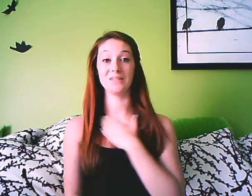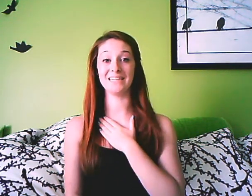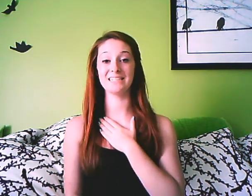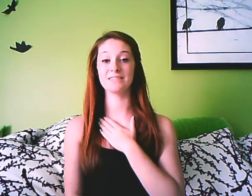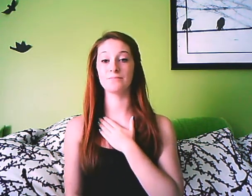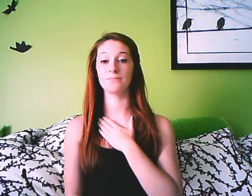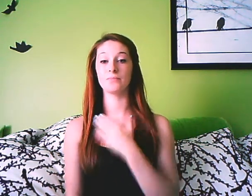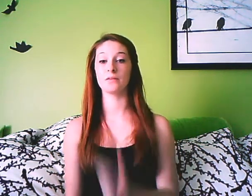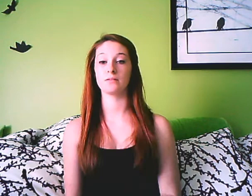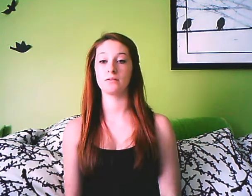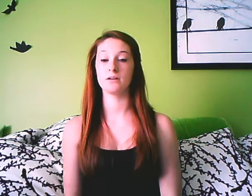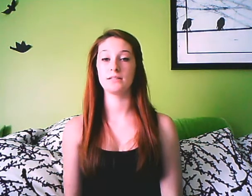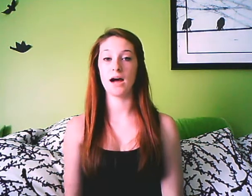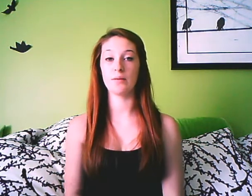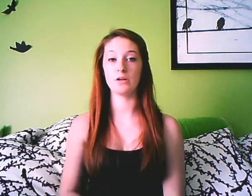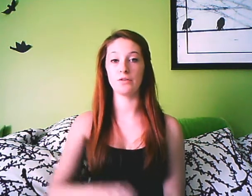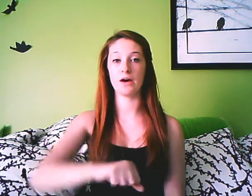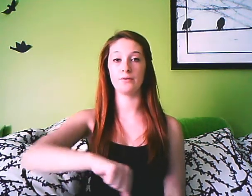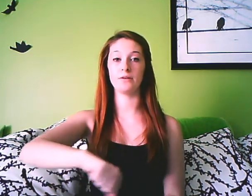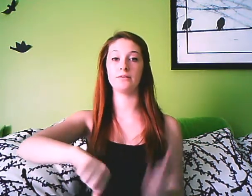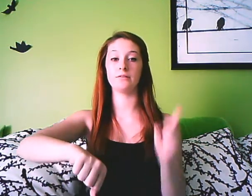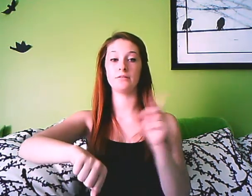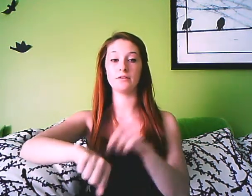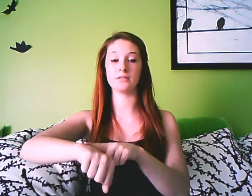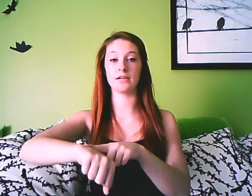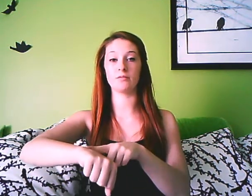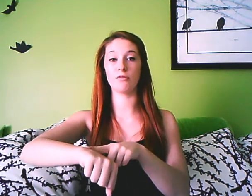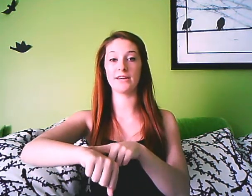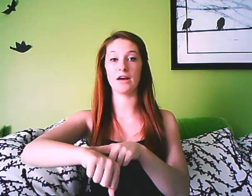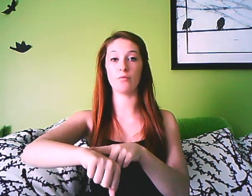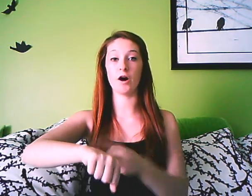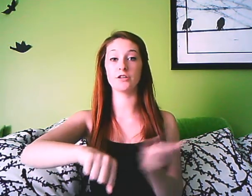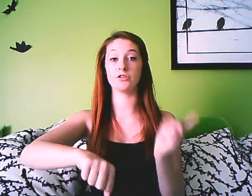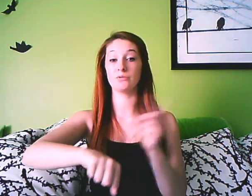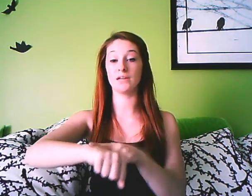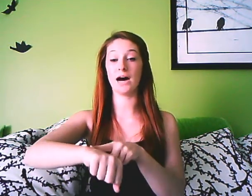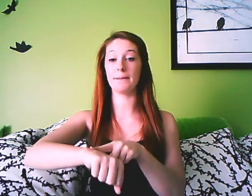please. Time, you know that one. It's like you're pointing at a watch, so time.